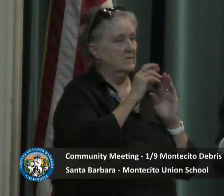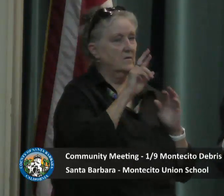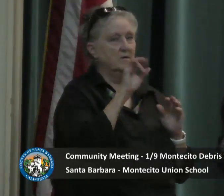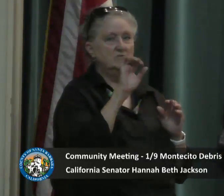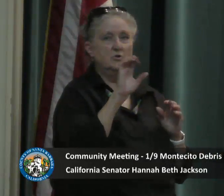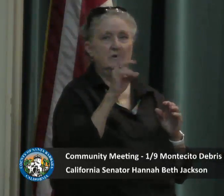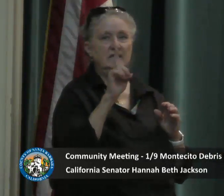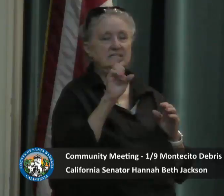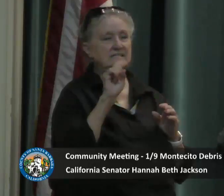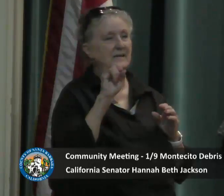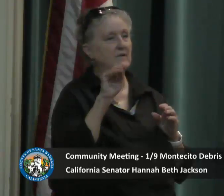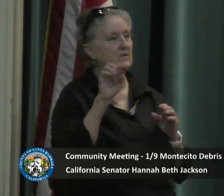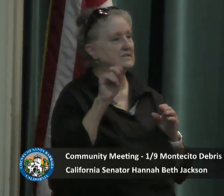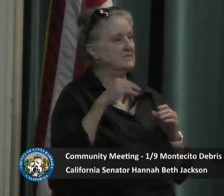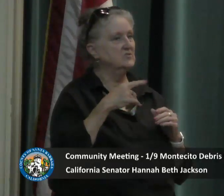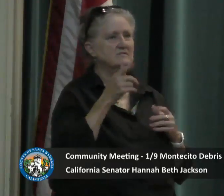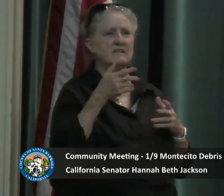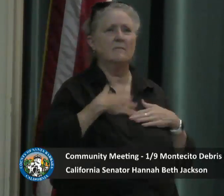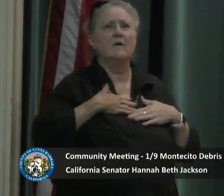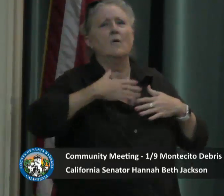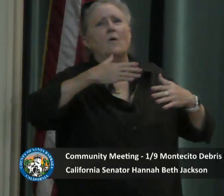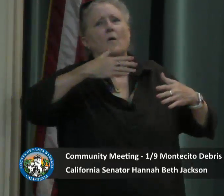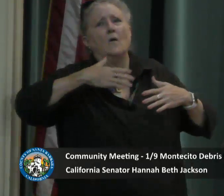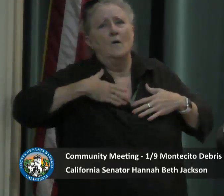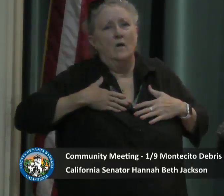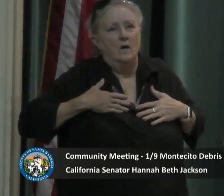Simmons and ask all of you just to breathe.